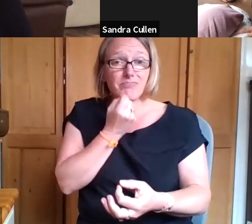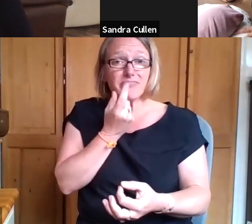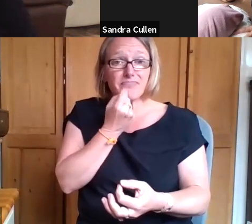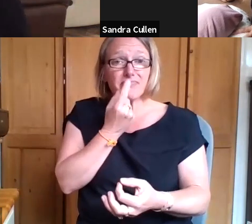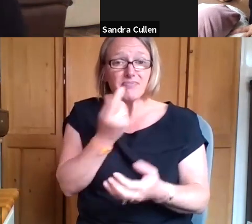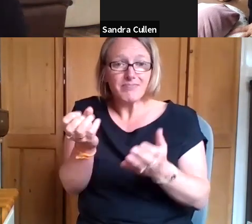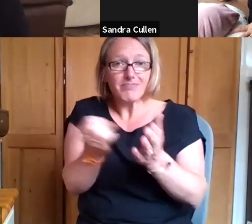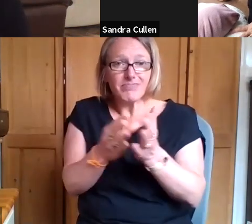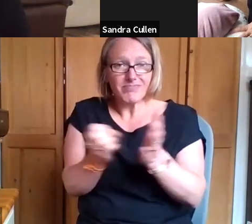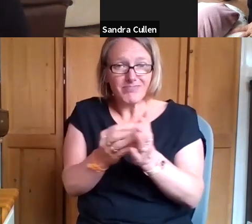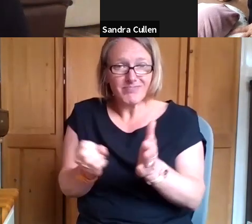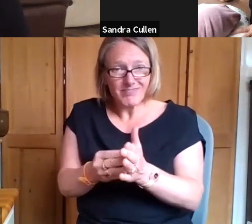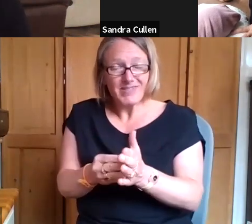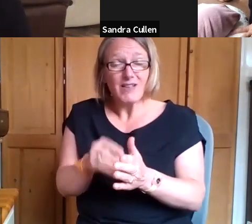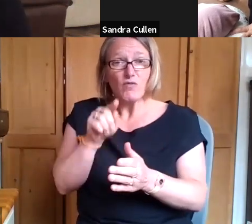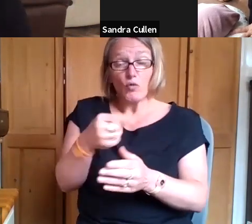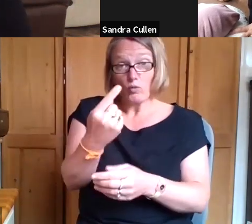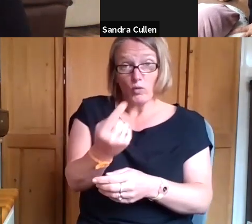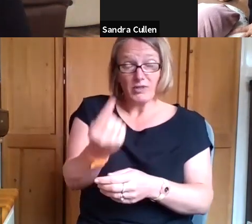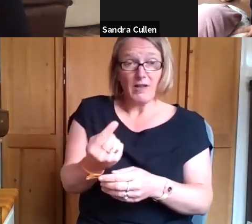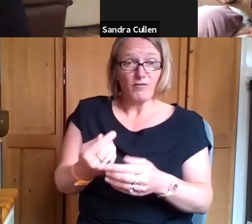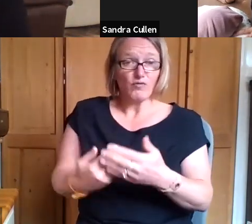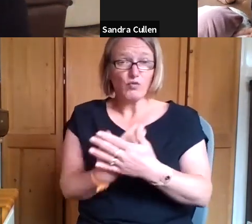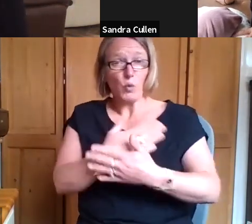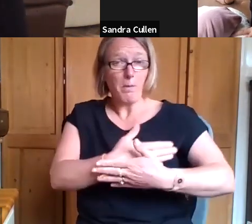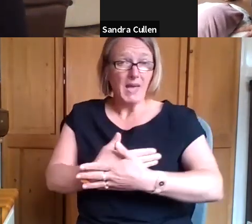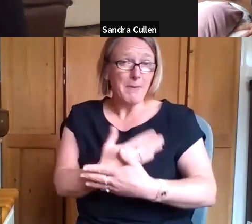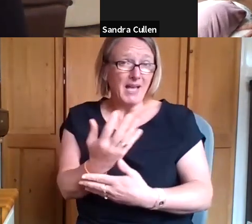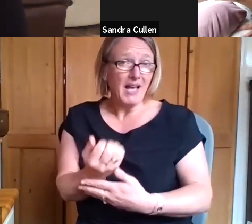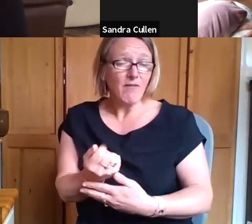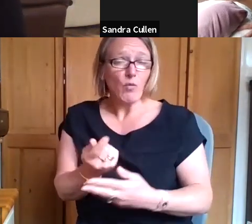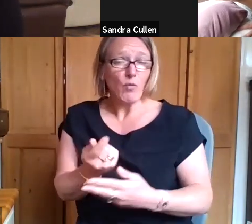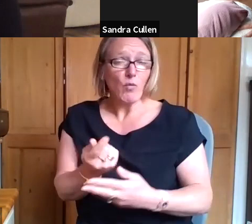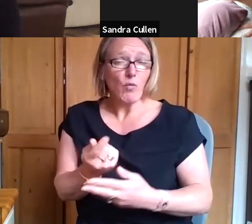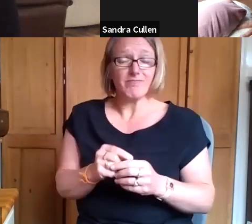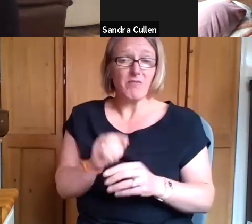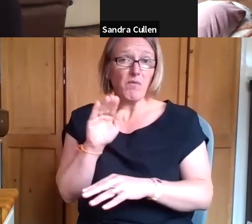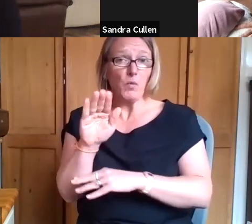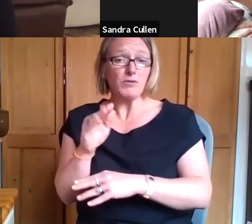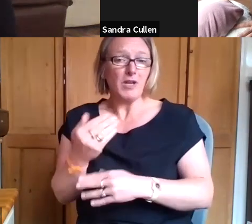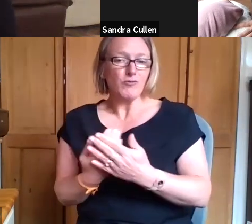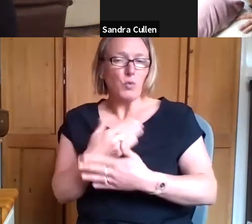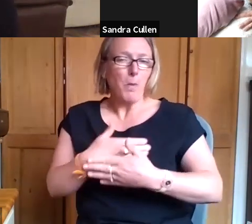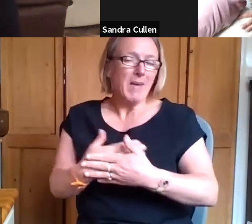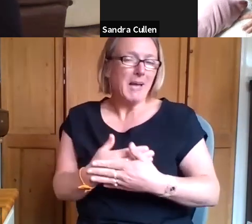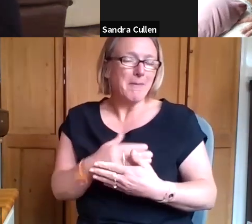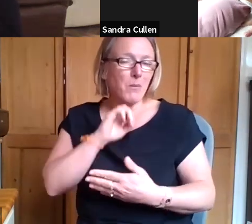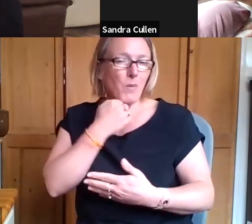just please, if you have a newborn baby or you're just about to have one, can you give it a little cuddle from me?